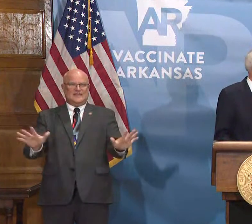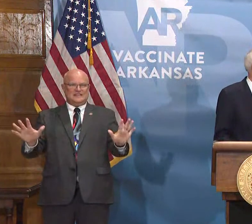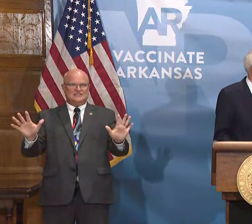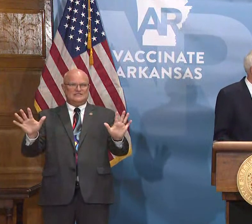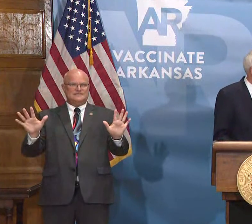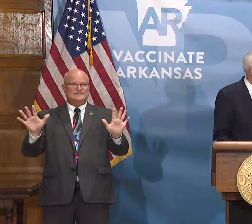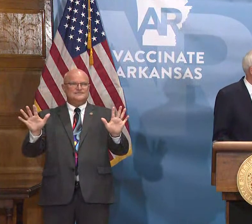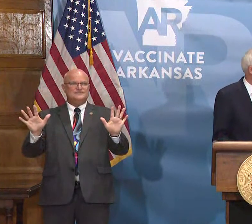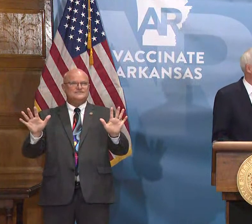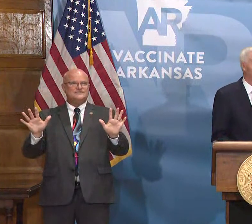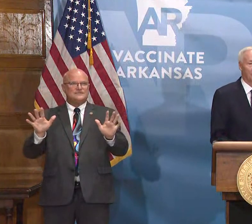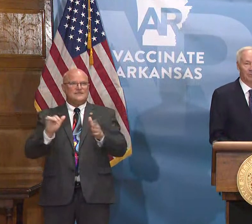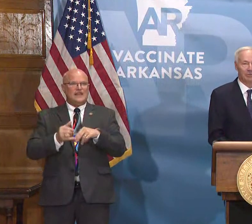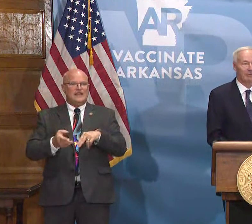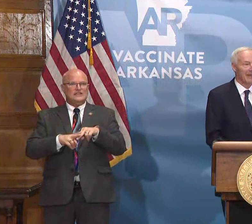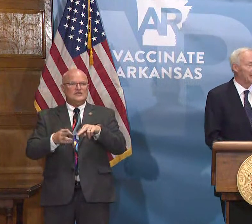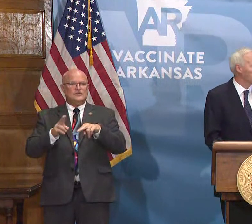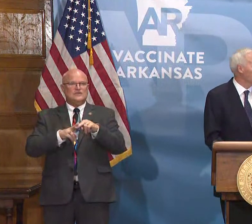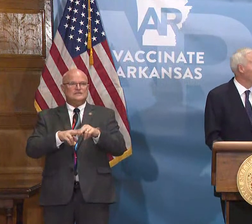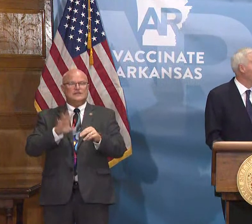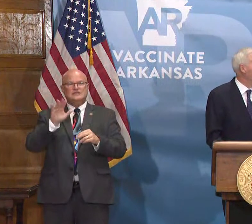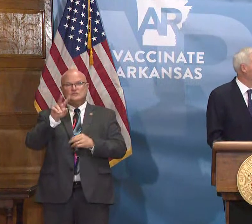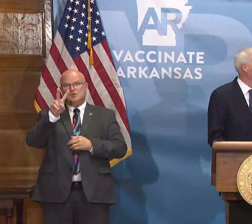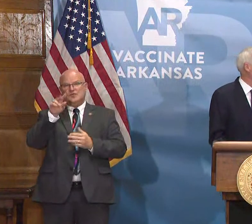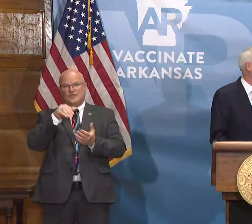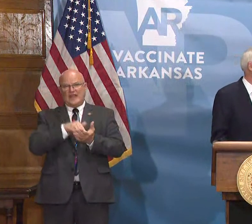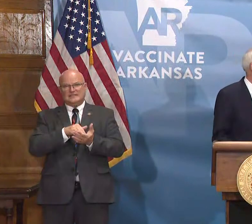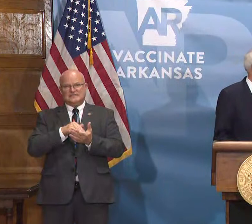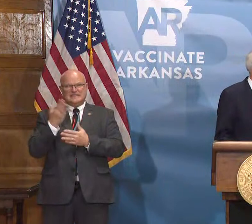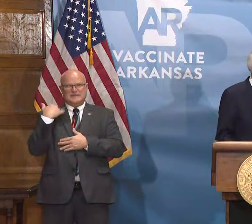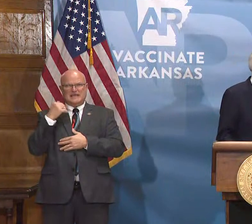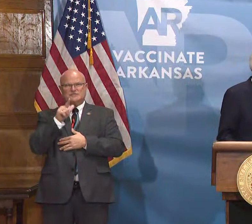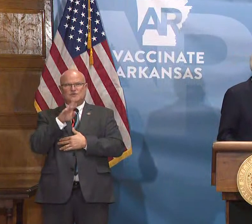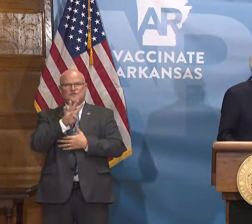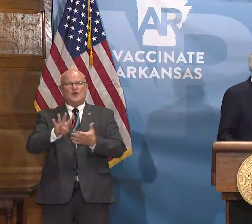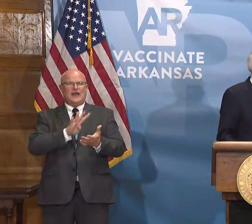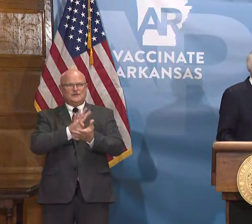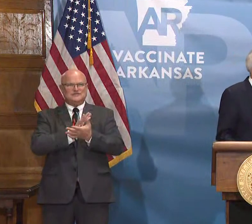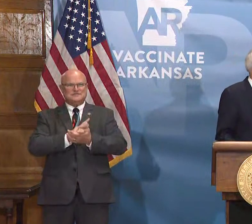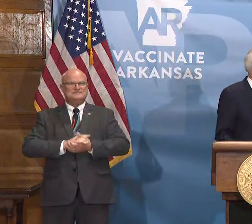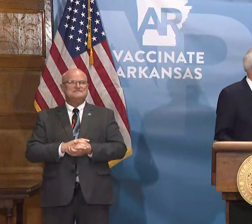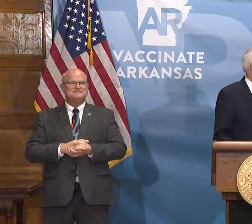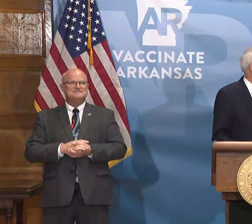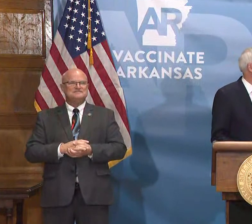state of Arkansas, and we increased it almost 2,000 just in the last 24 hours.